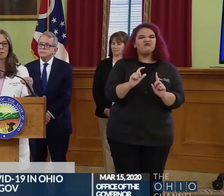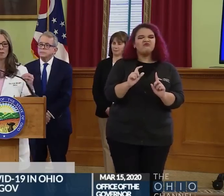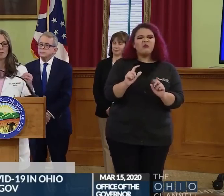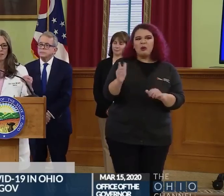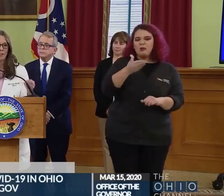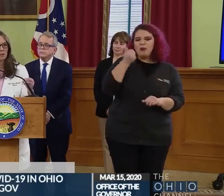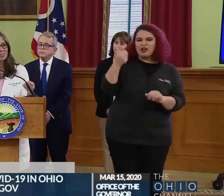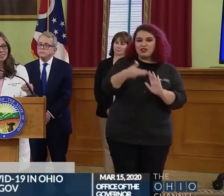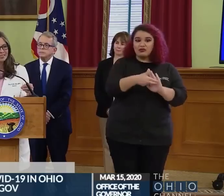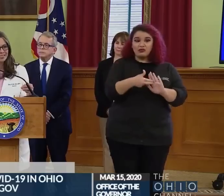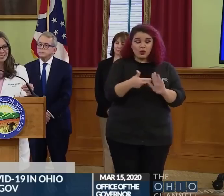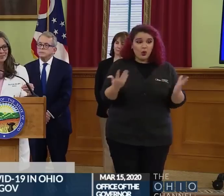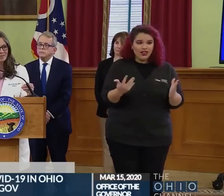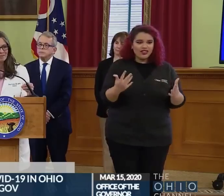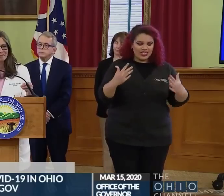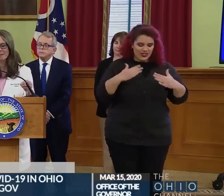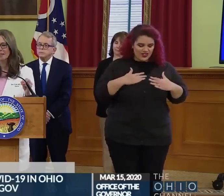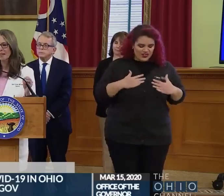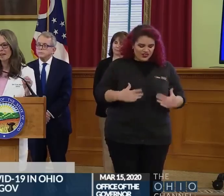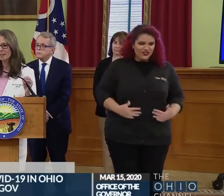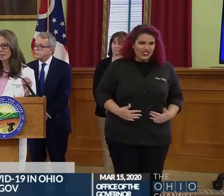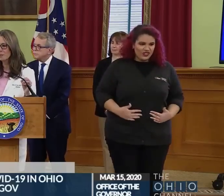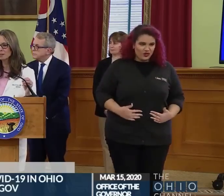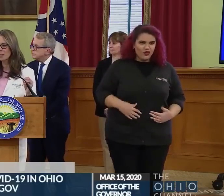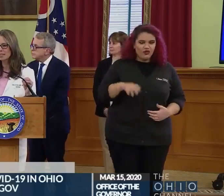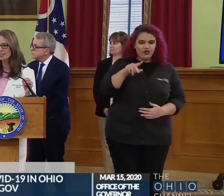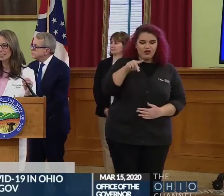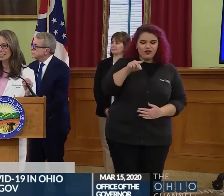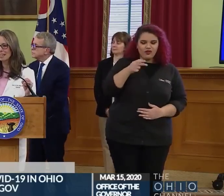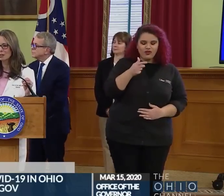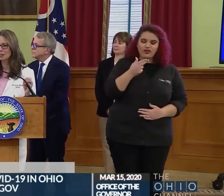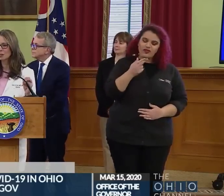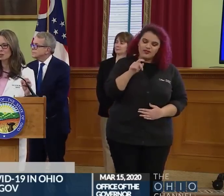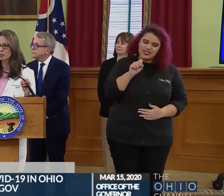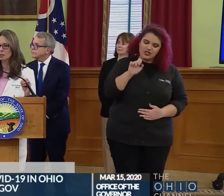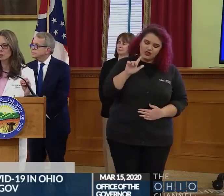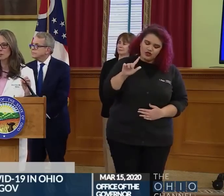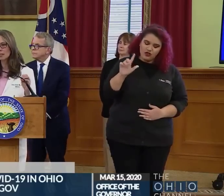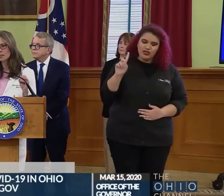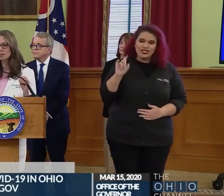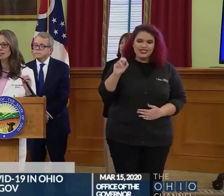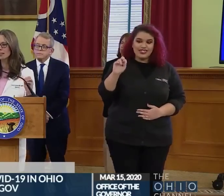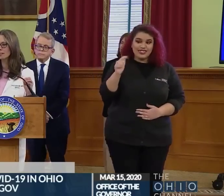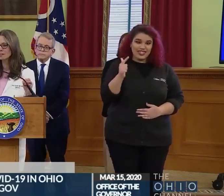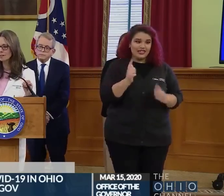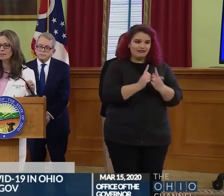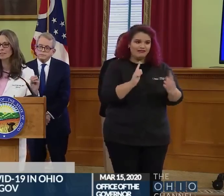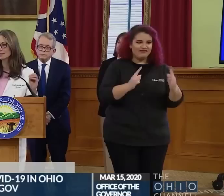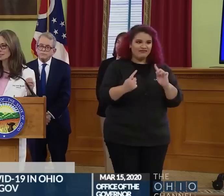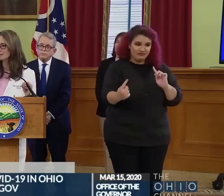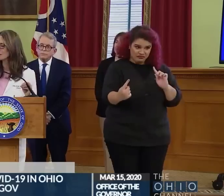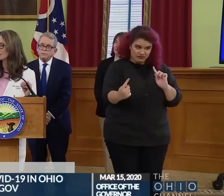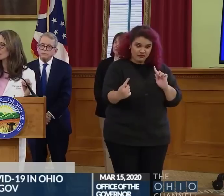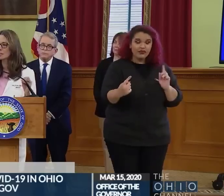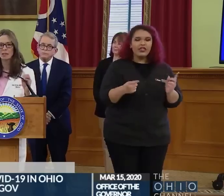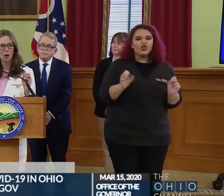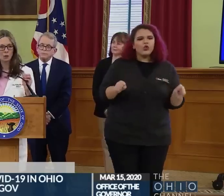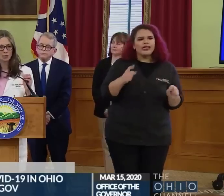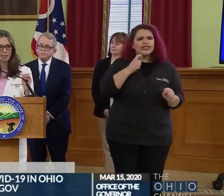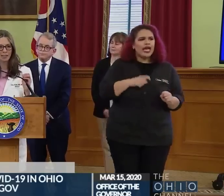might be physical distancing. And the best way I can say it now, because you can argue 1 meter and 3 feet, 6